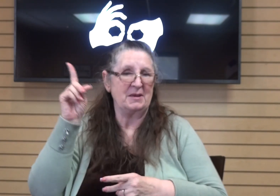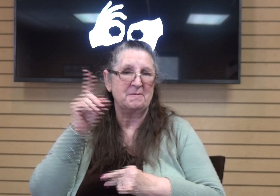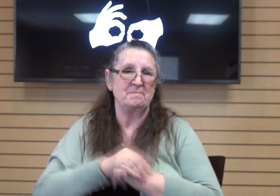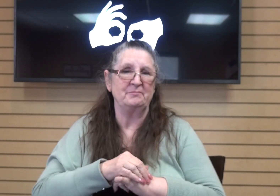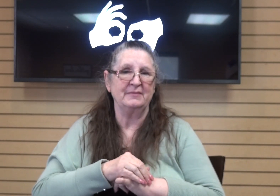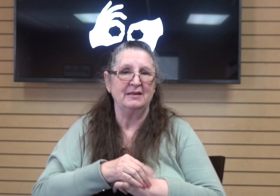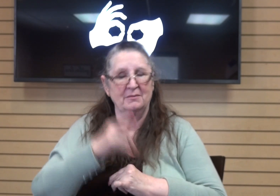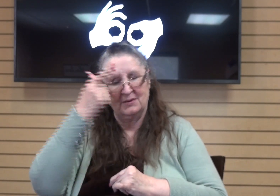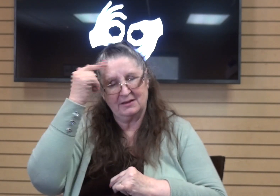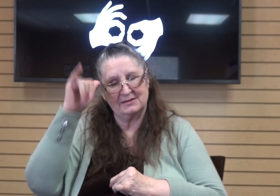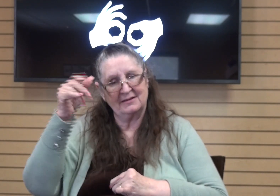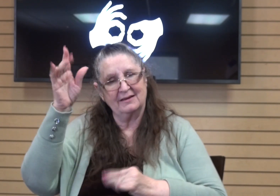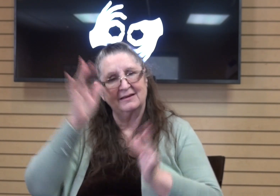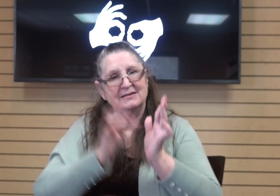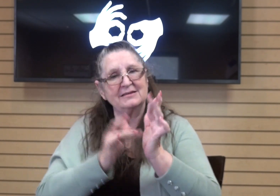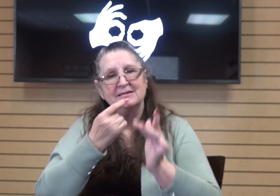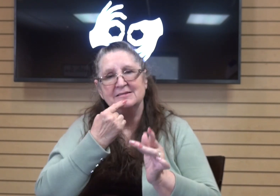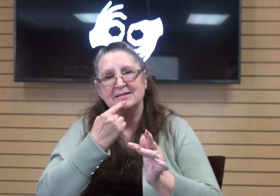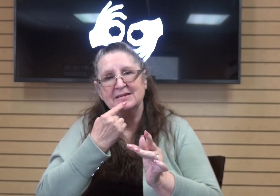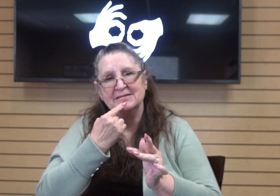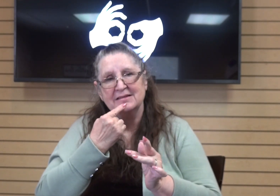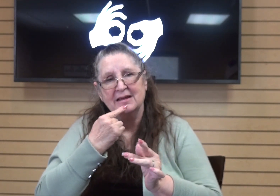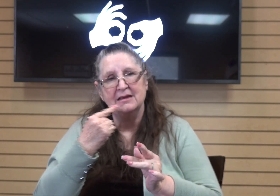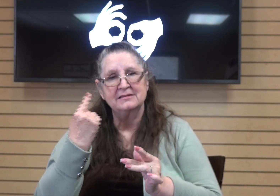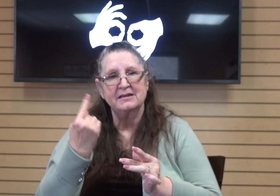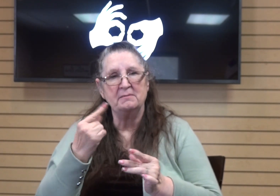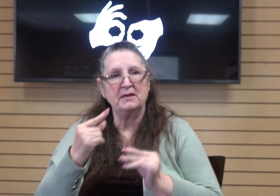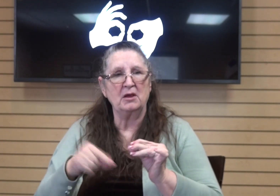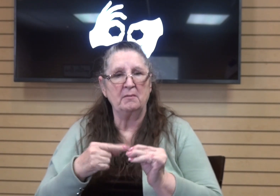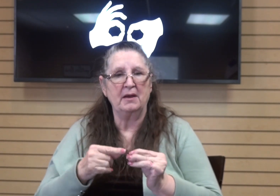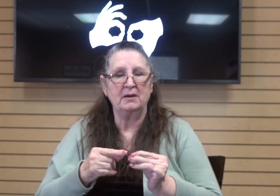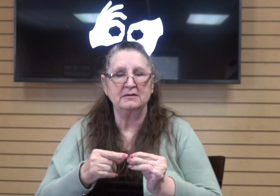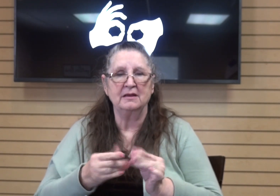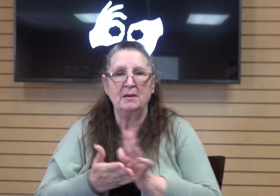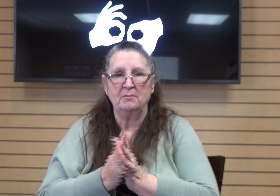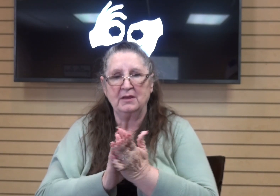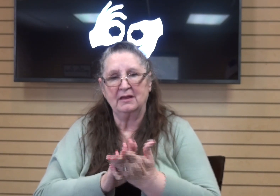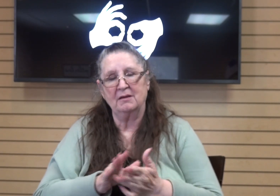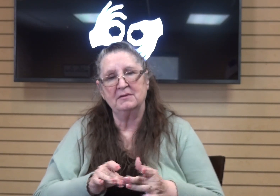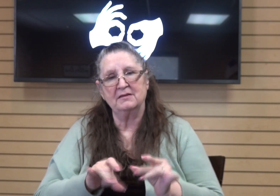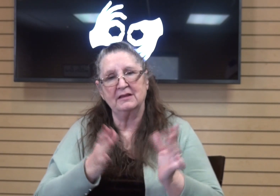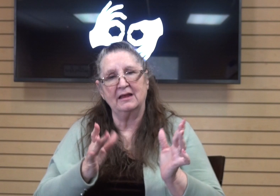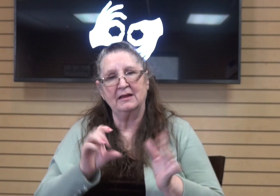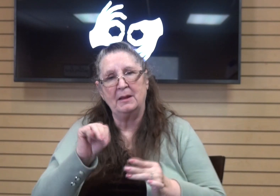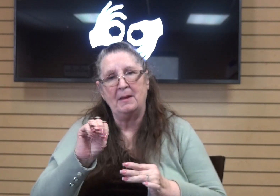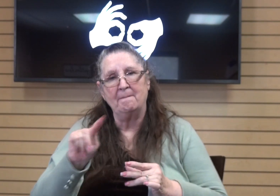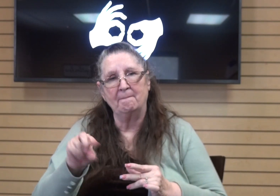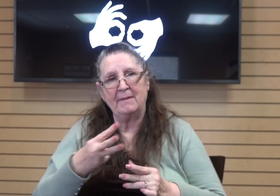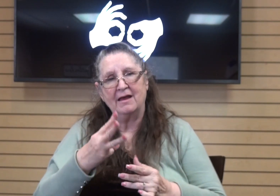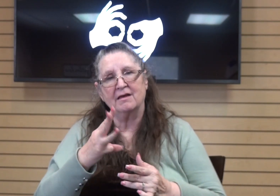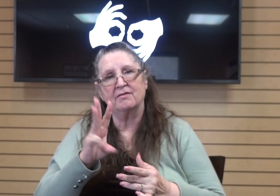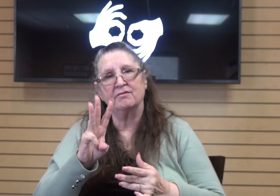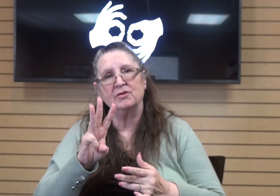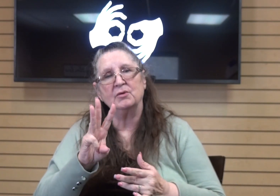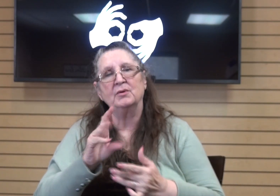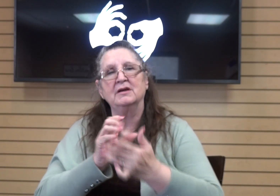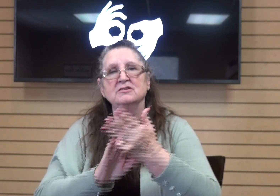Jesus has something to say about being a light as well. It's in Matthew's Gospel, chapter 5,